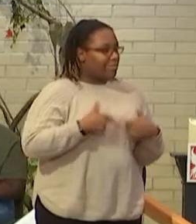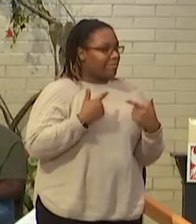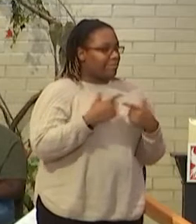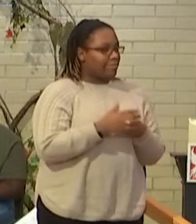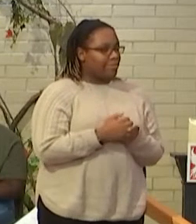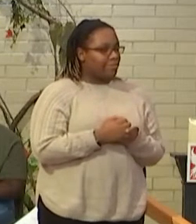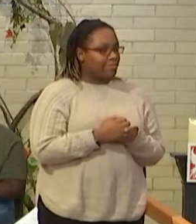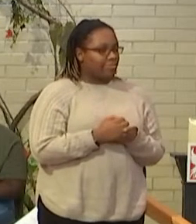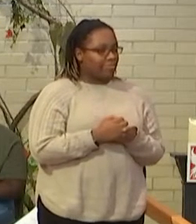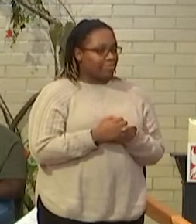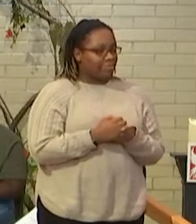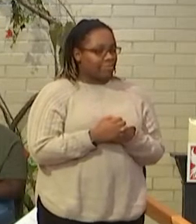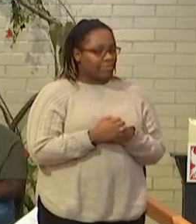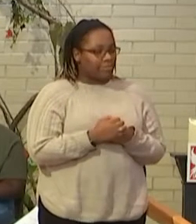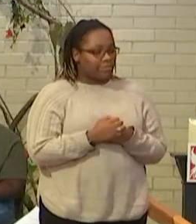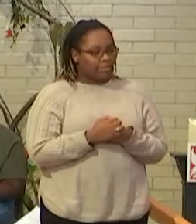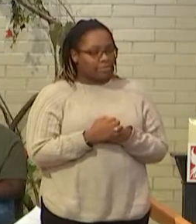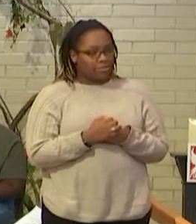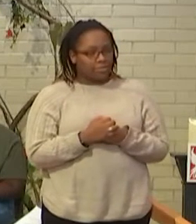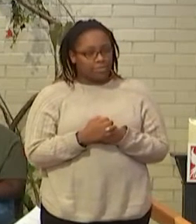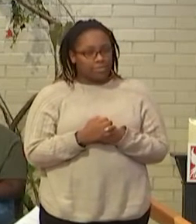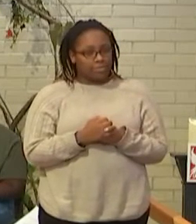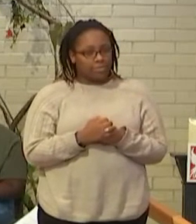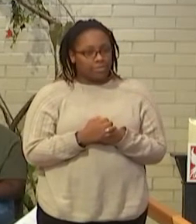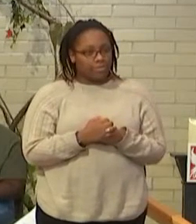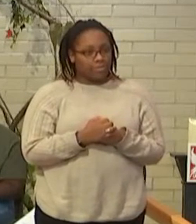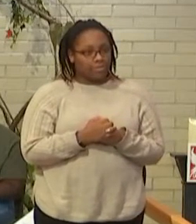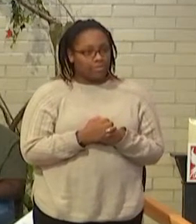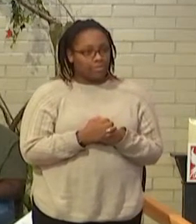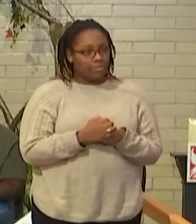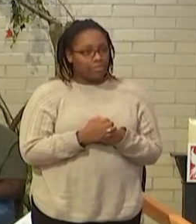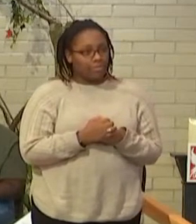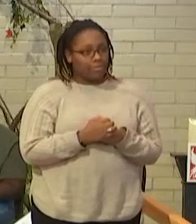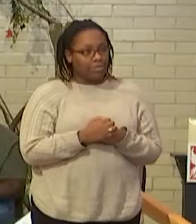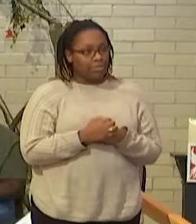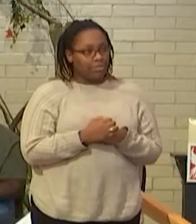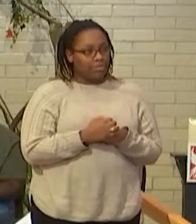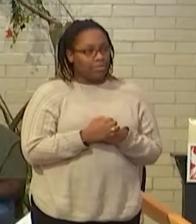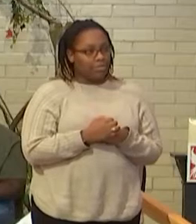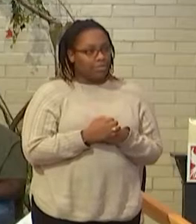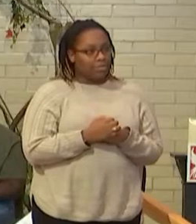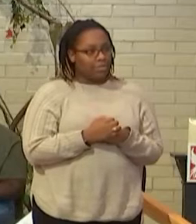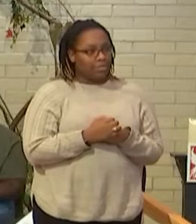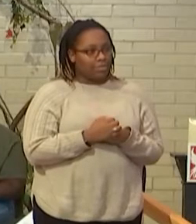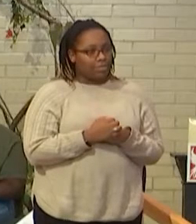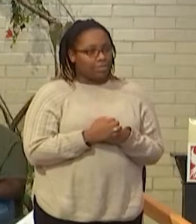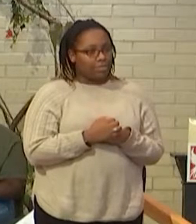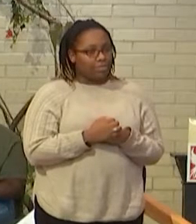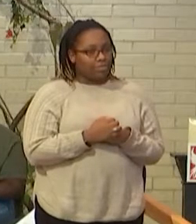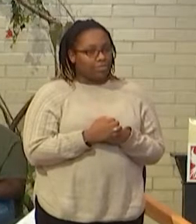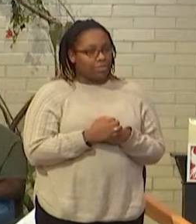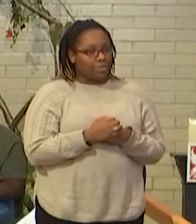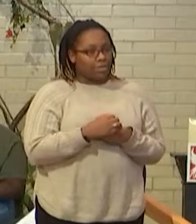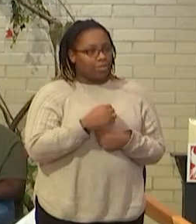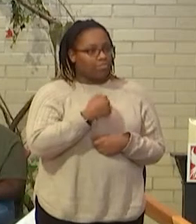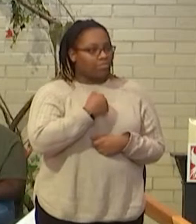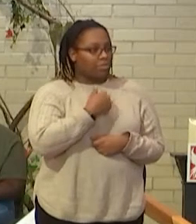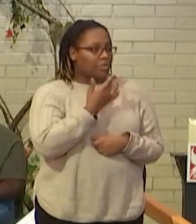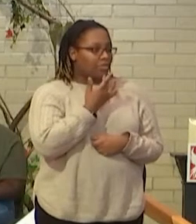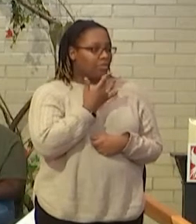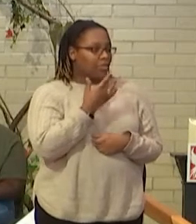problem with it or find it very disabling. It's kind of one of the cool things about who I am, I feel like. So I would rather be referred to as autistic